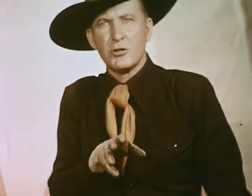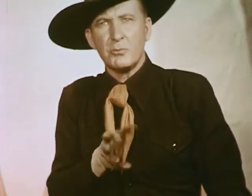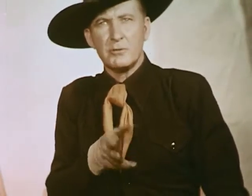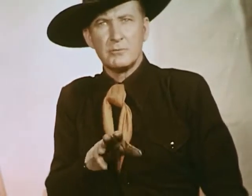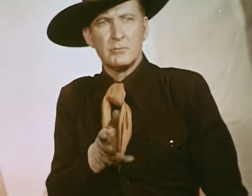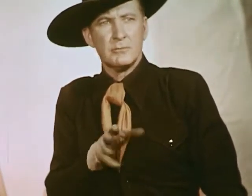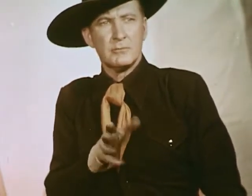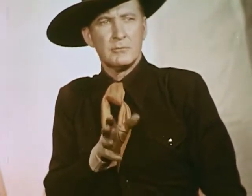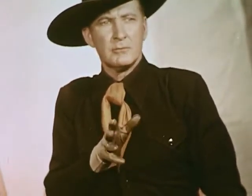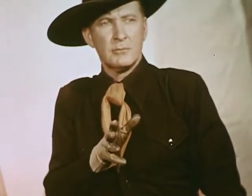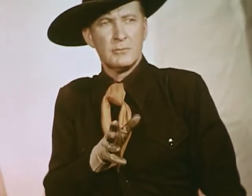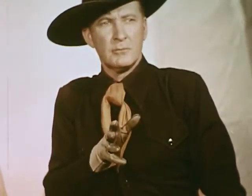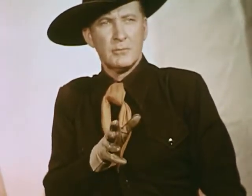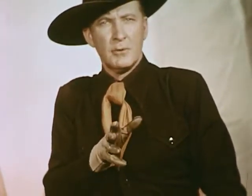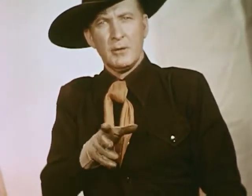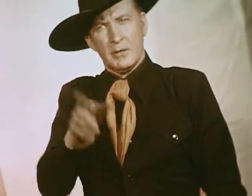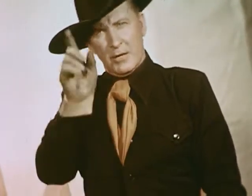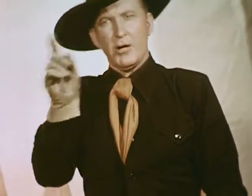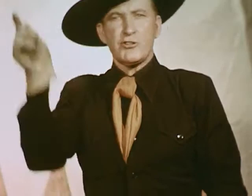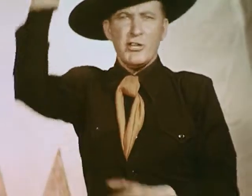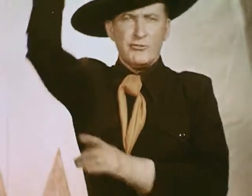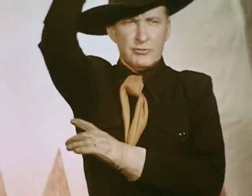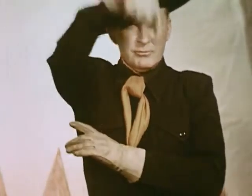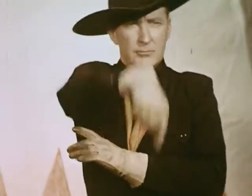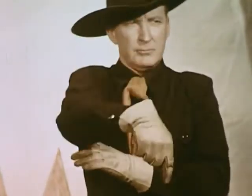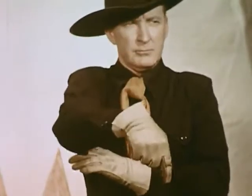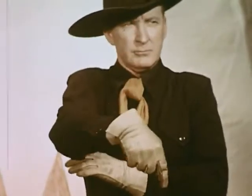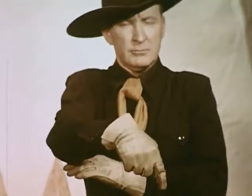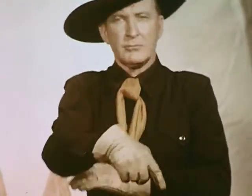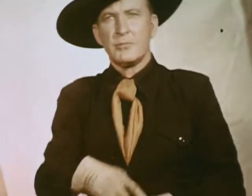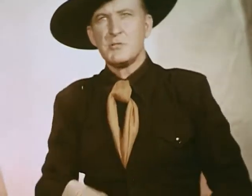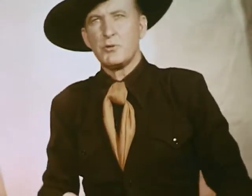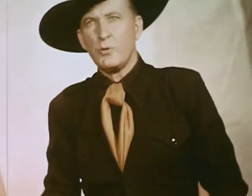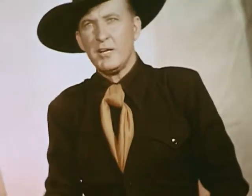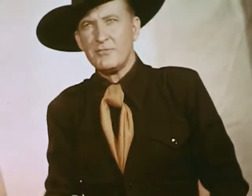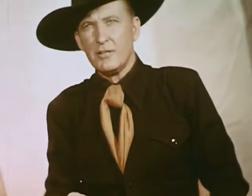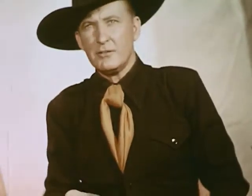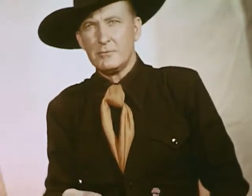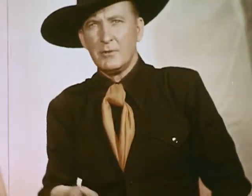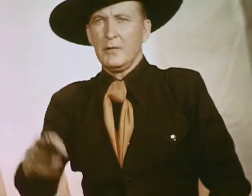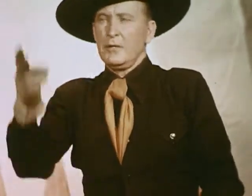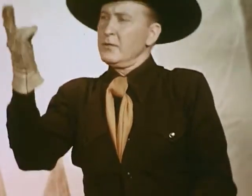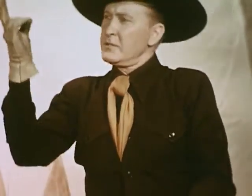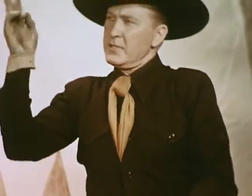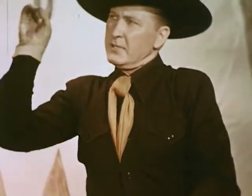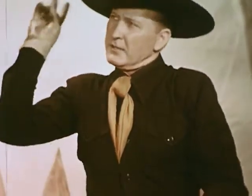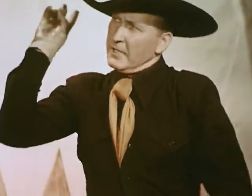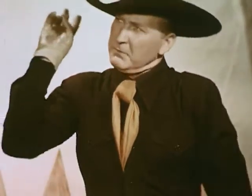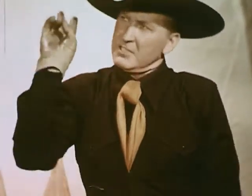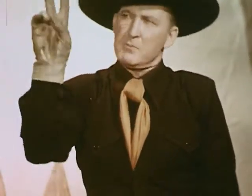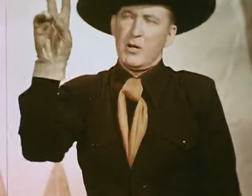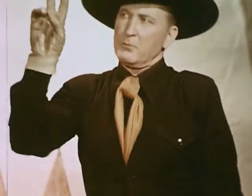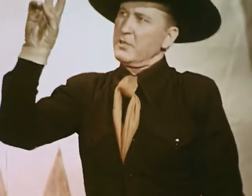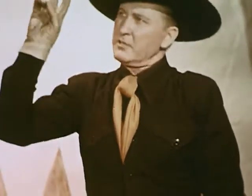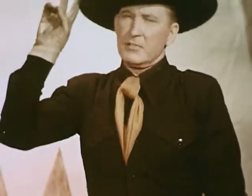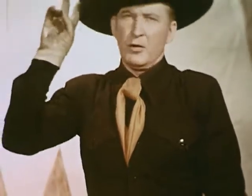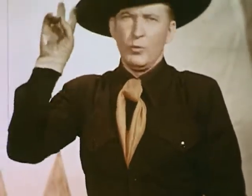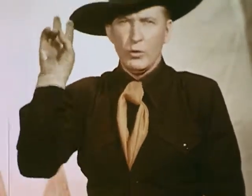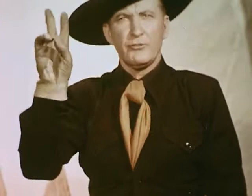disturbed. Now, our chief, he's a pretty wise fellow. See, that means smart, because a wolf